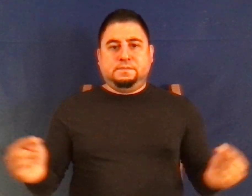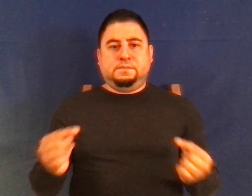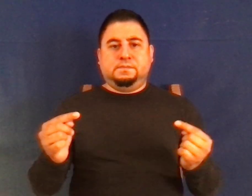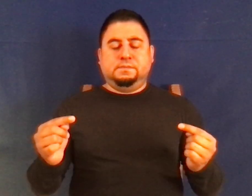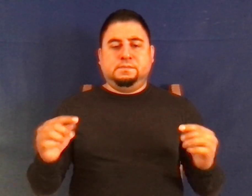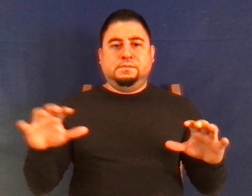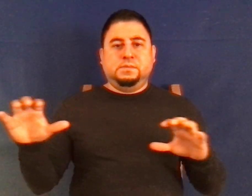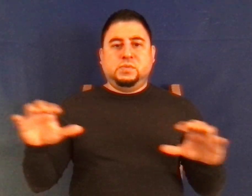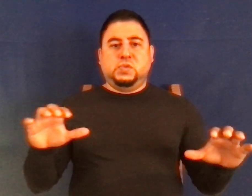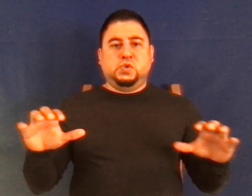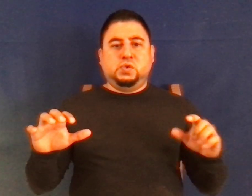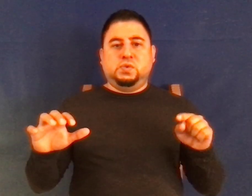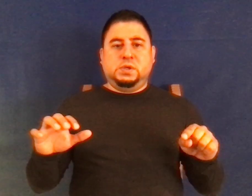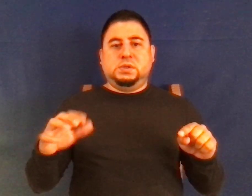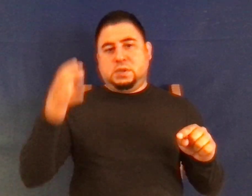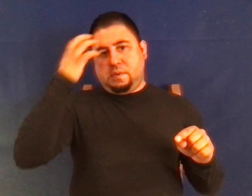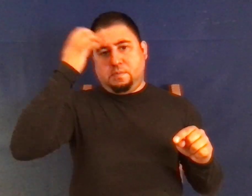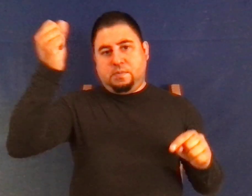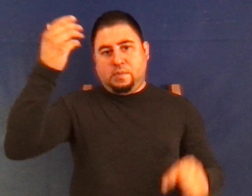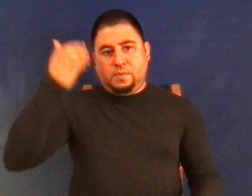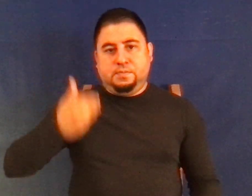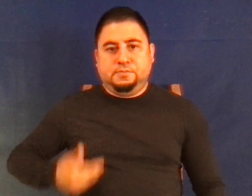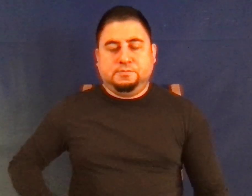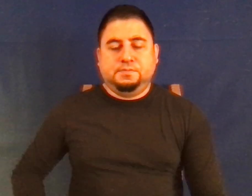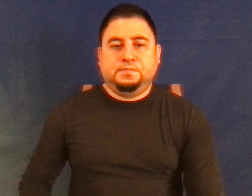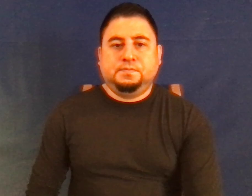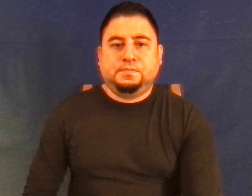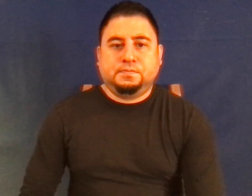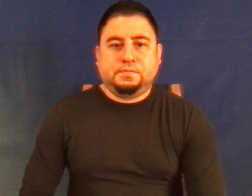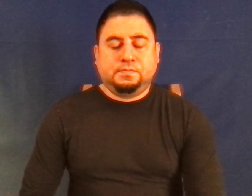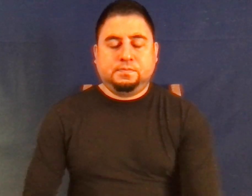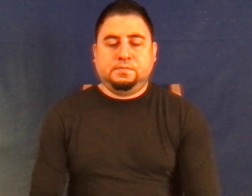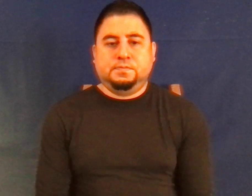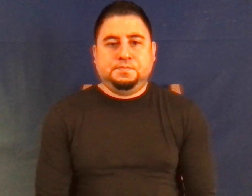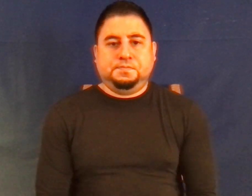sins. Do this in memory of me."